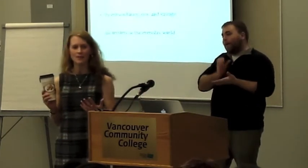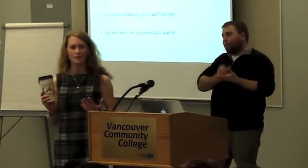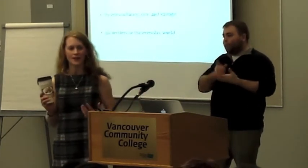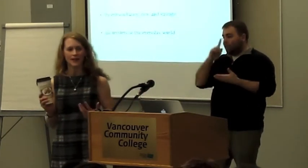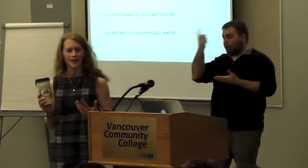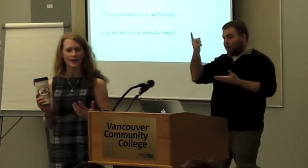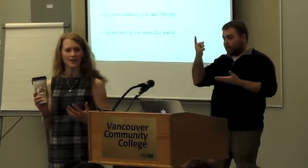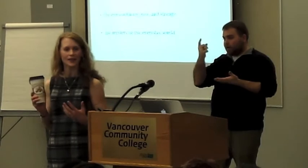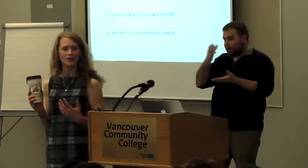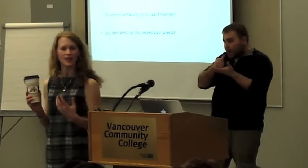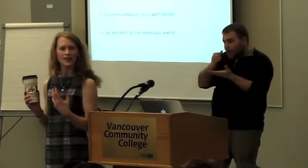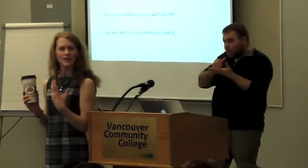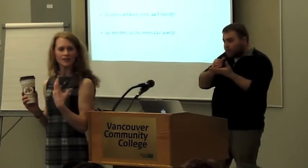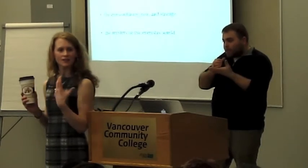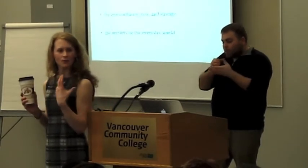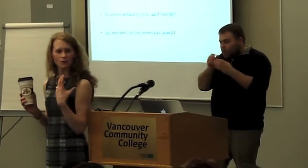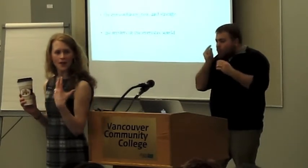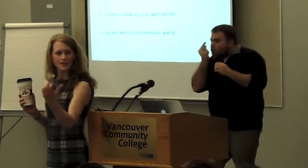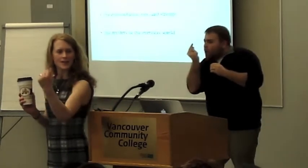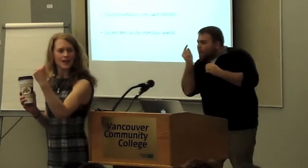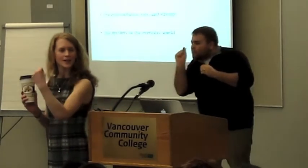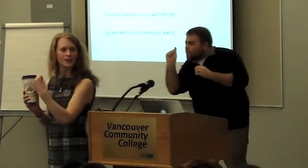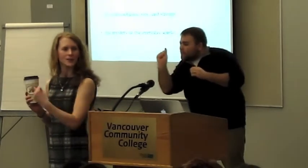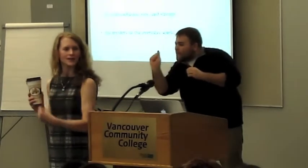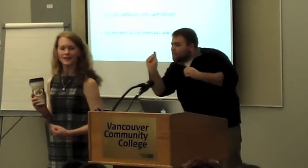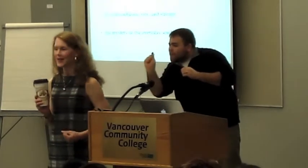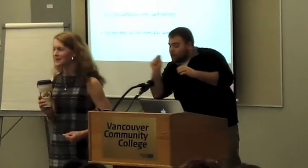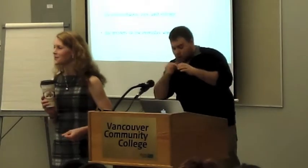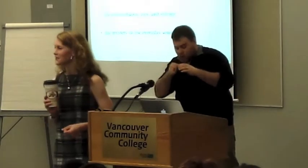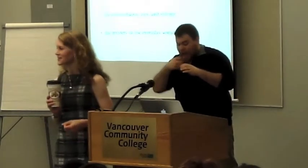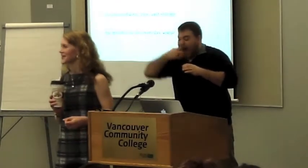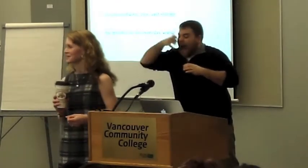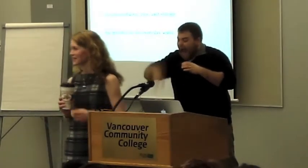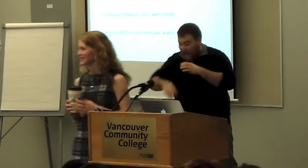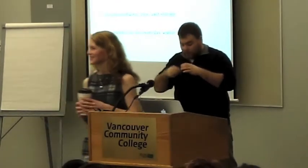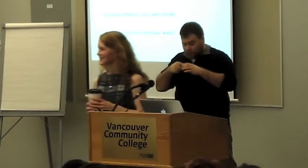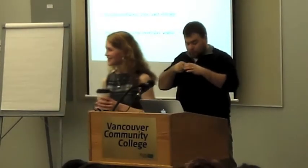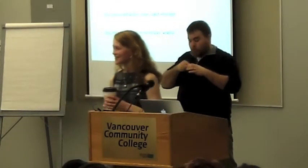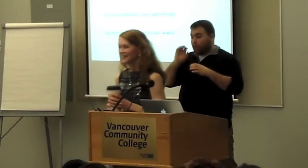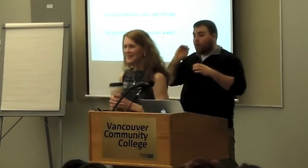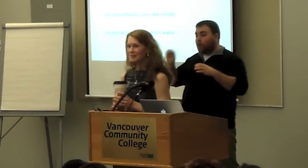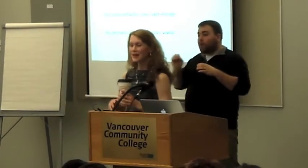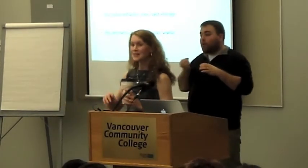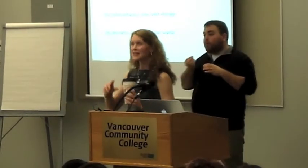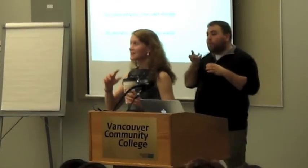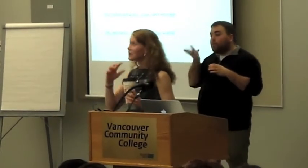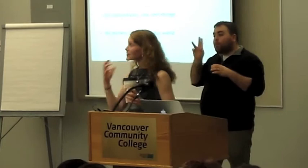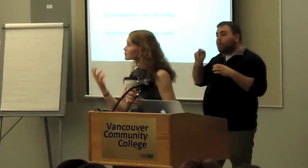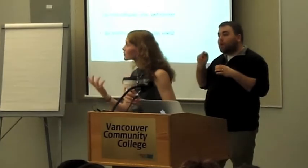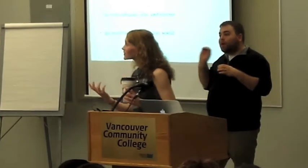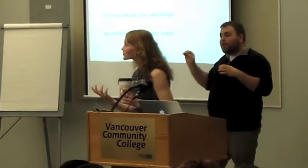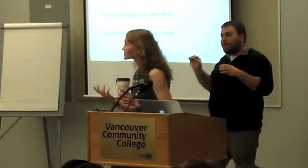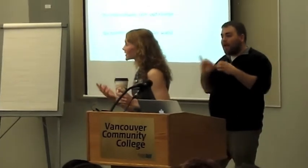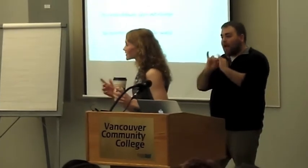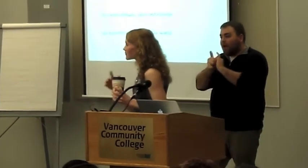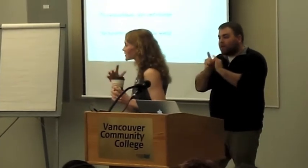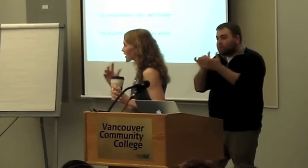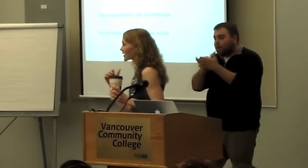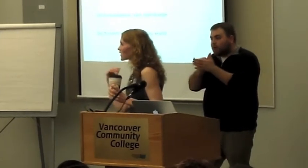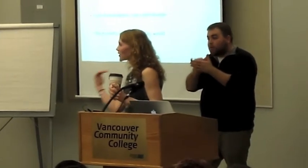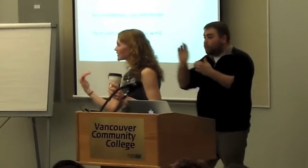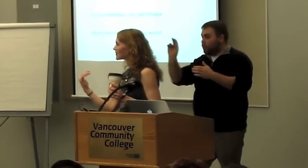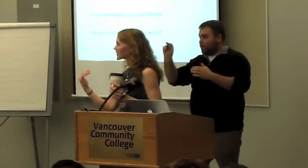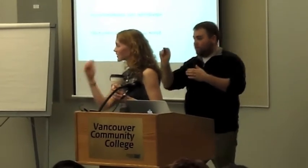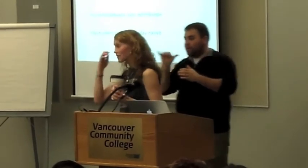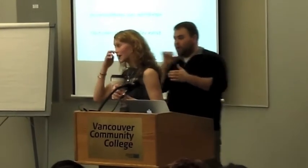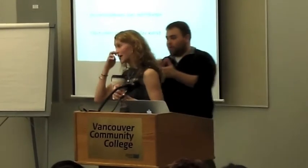was to have them feeling, at the end of it, fascinated with classroom assessment. Because it is much more interesting.